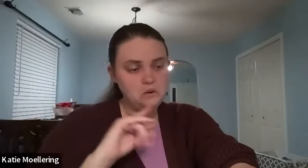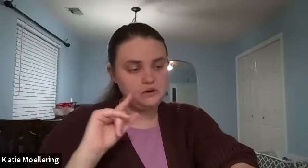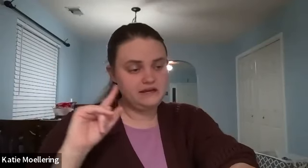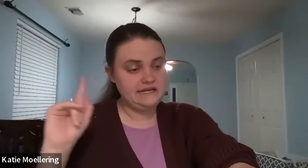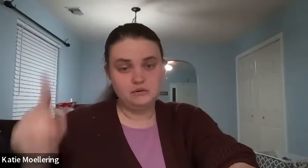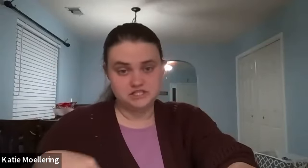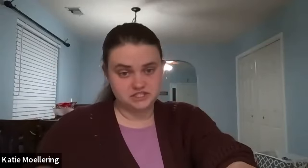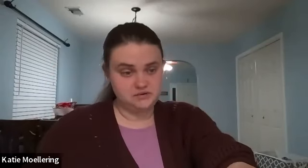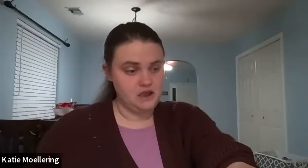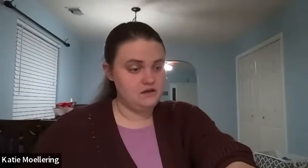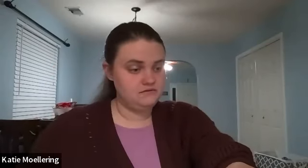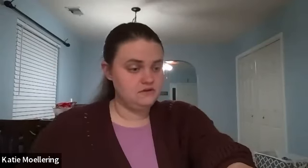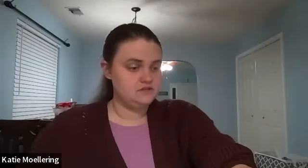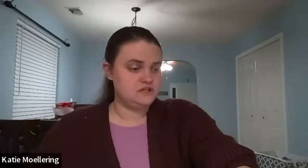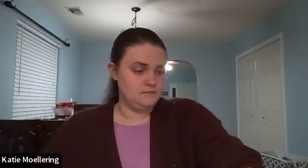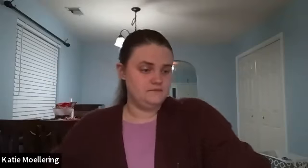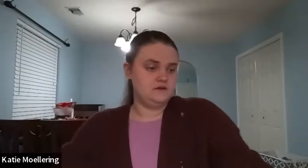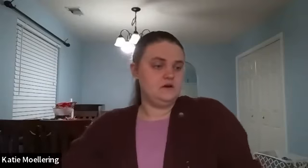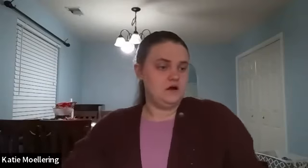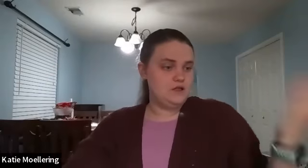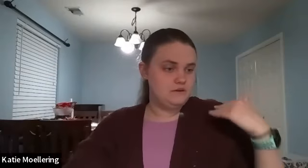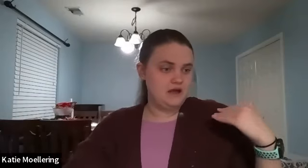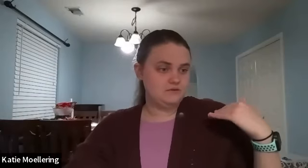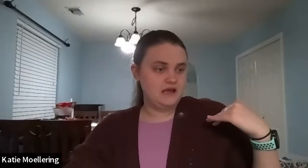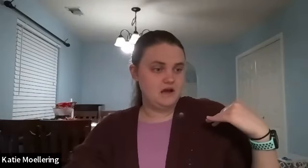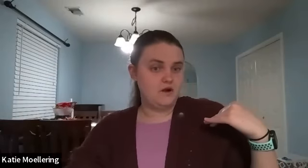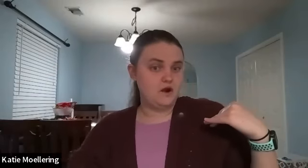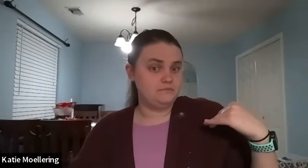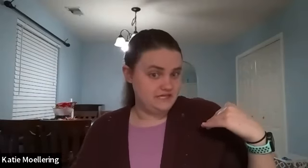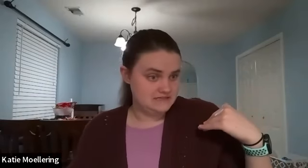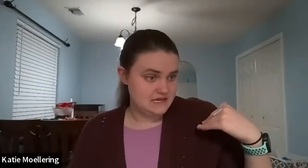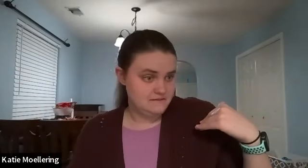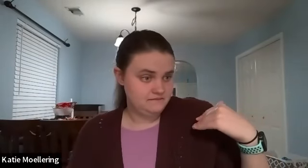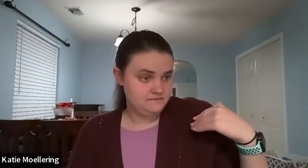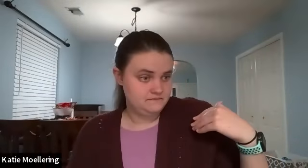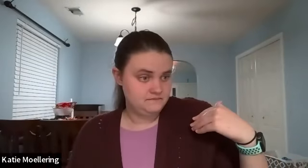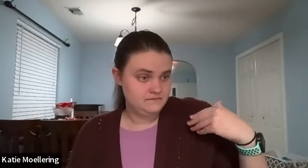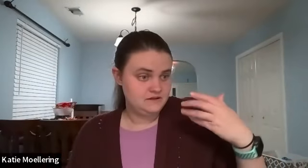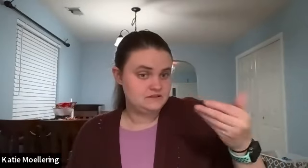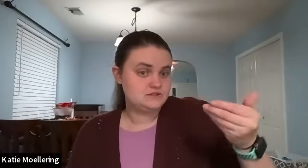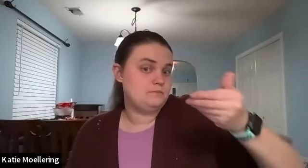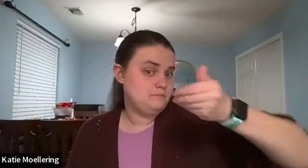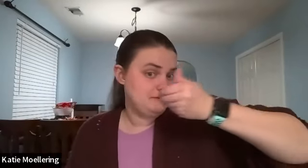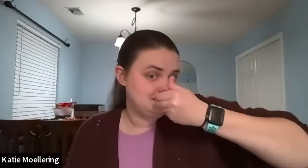or any questions you have. So all the way back, we have our pizza. So